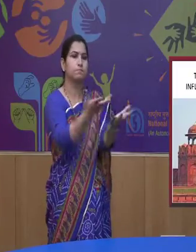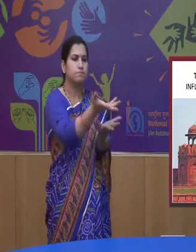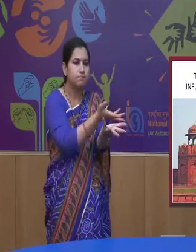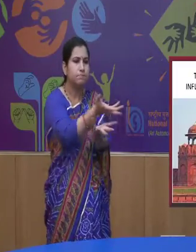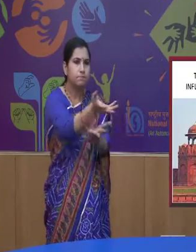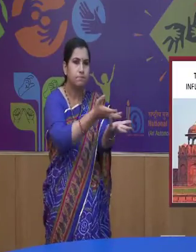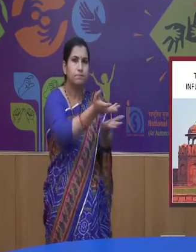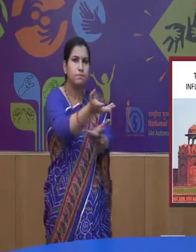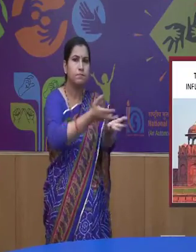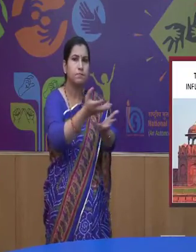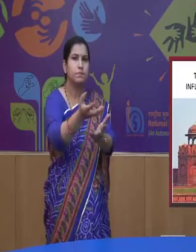other.